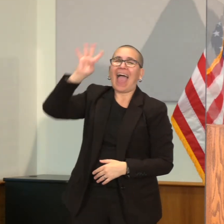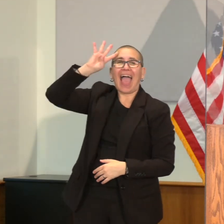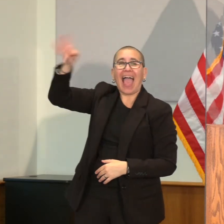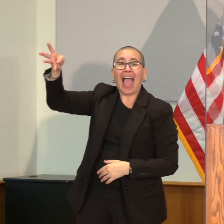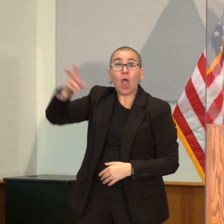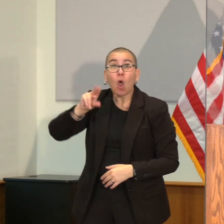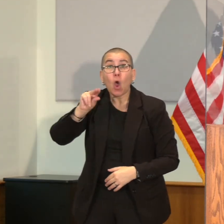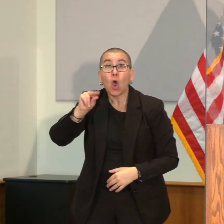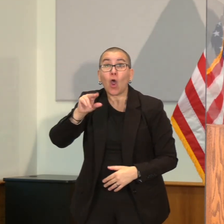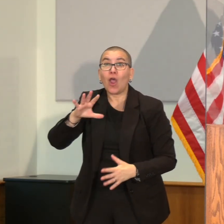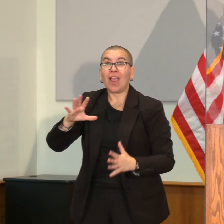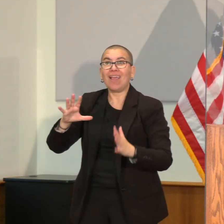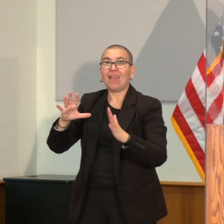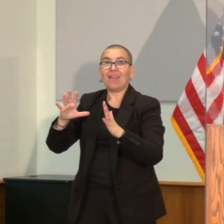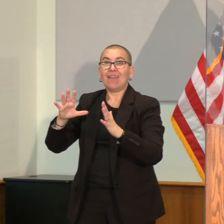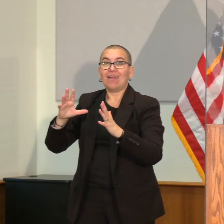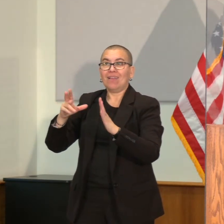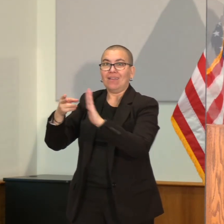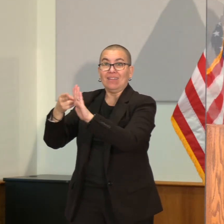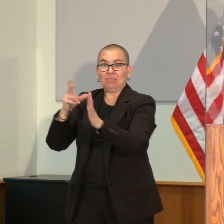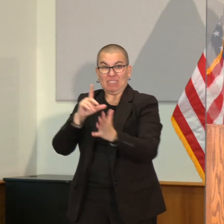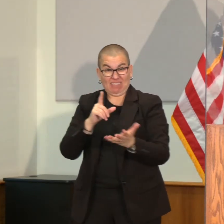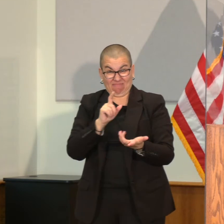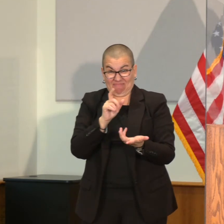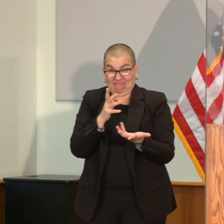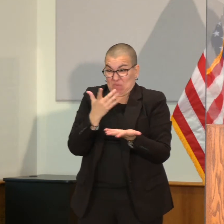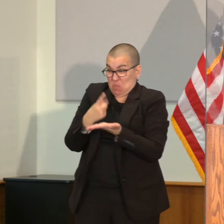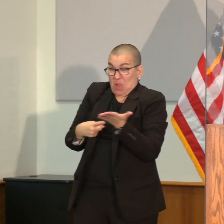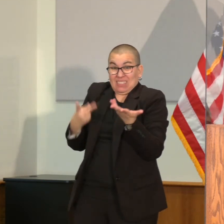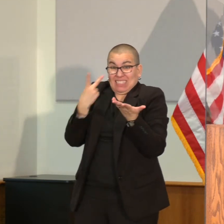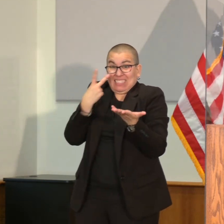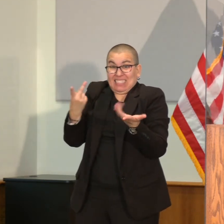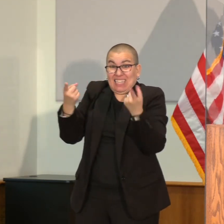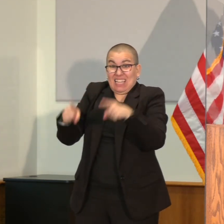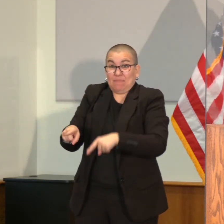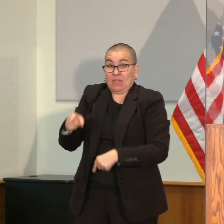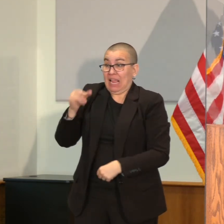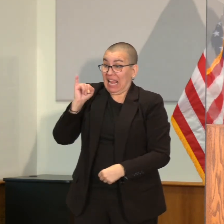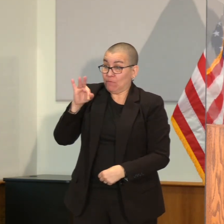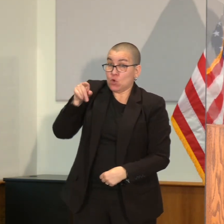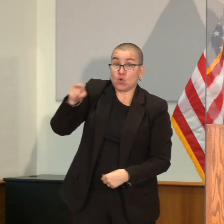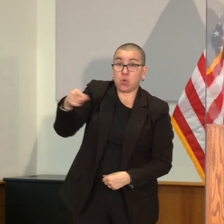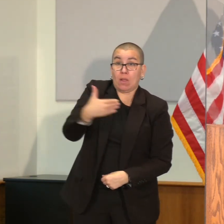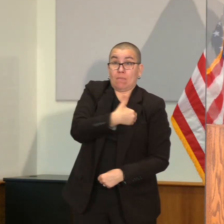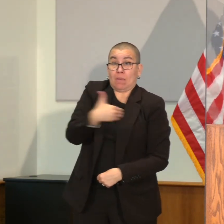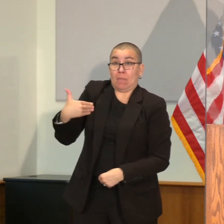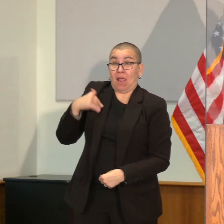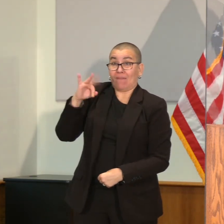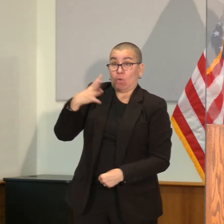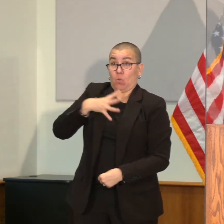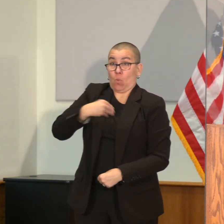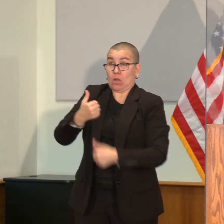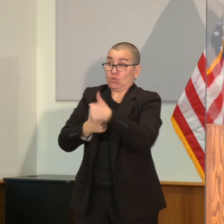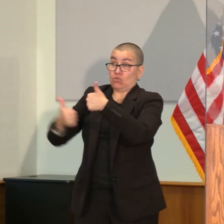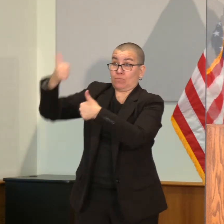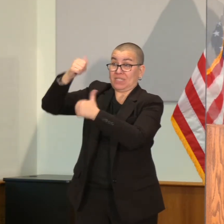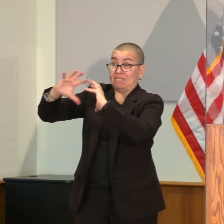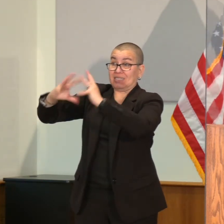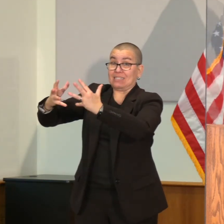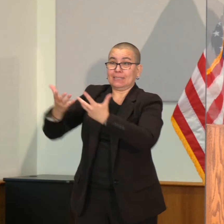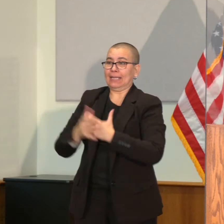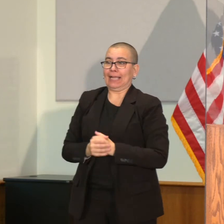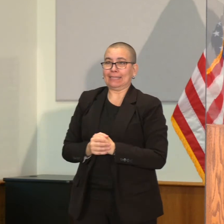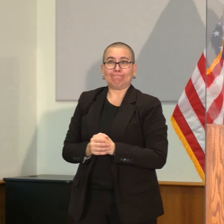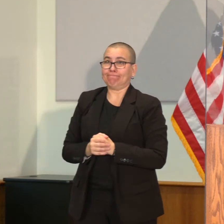want it to be exactly what it says, and this is going to be a bit of a challenge, obviously, or especially around the First